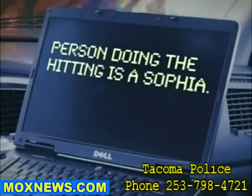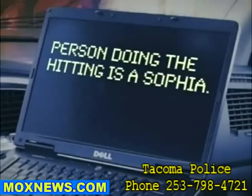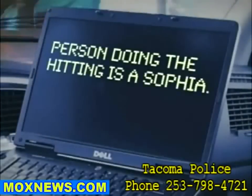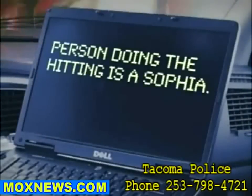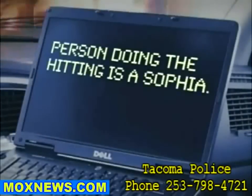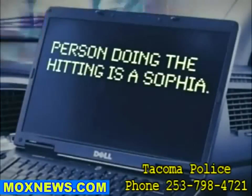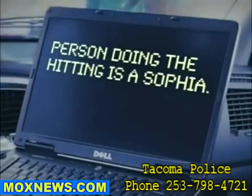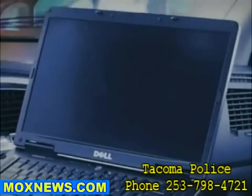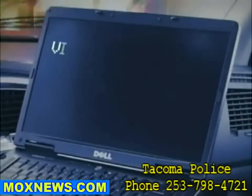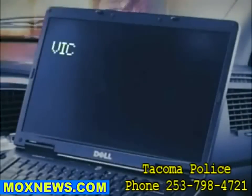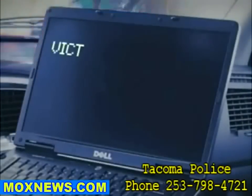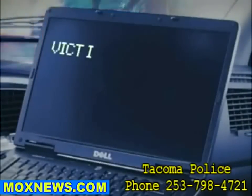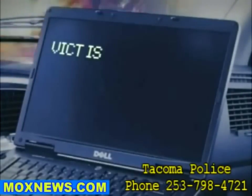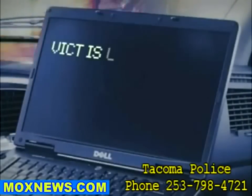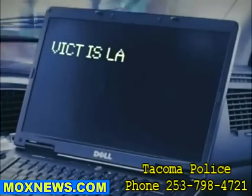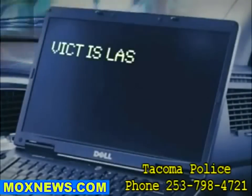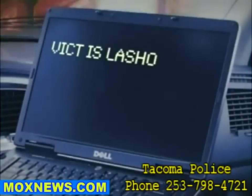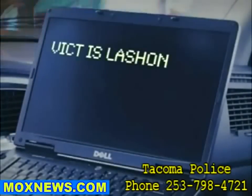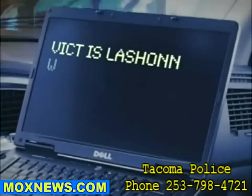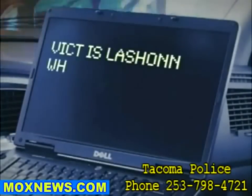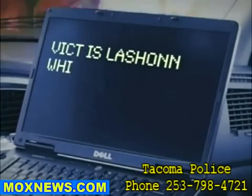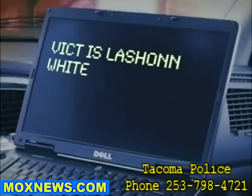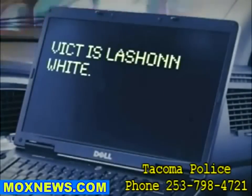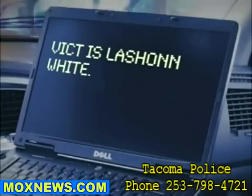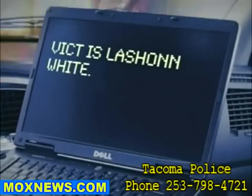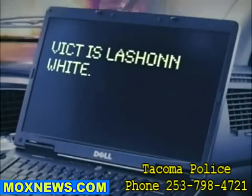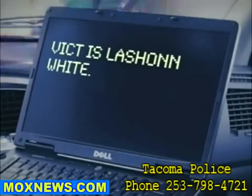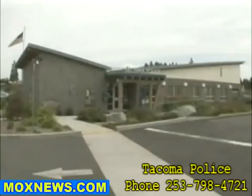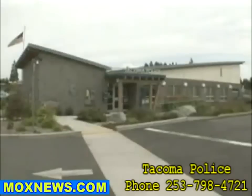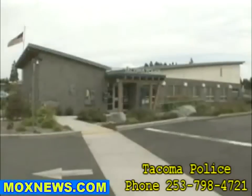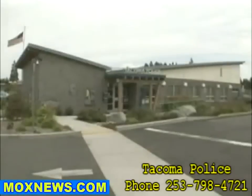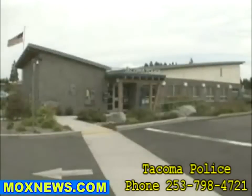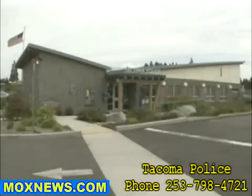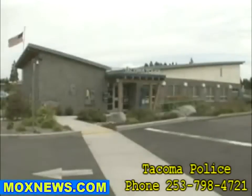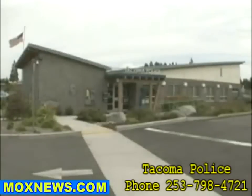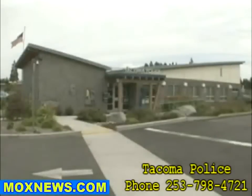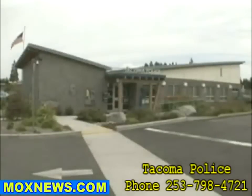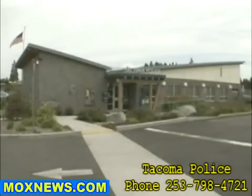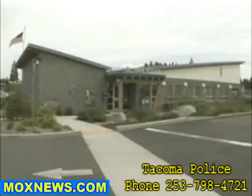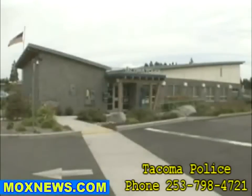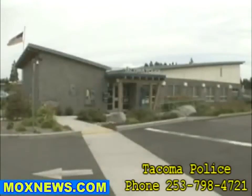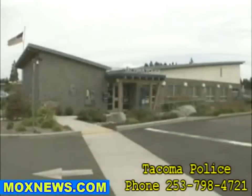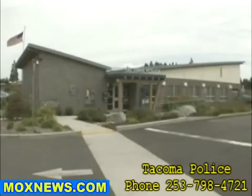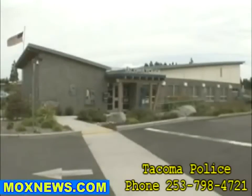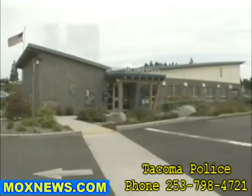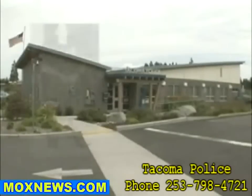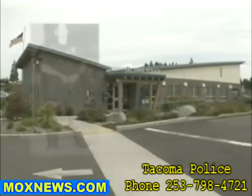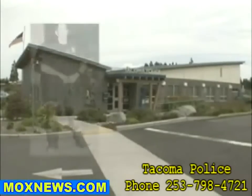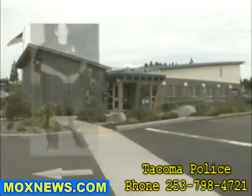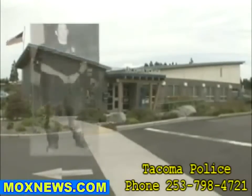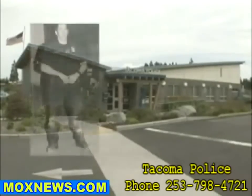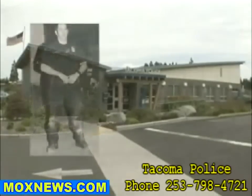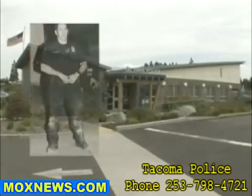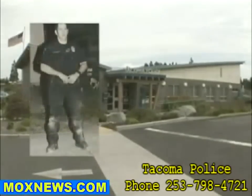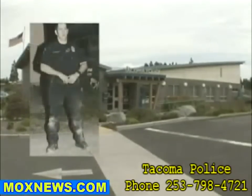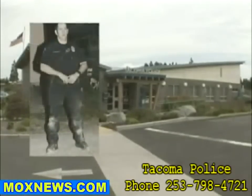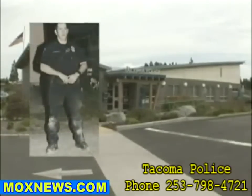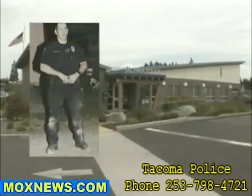a Sophia. Victim is LaShawn White. According to dispatch officer communication logs, the patrolmen